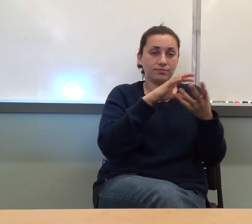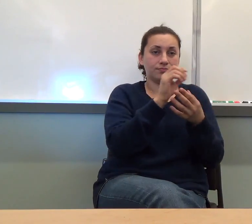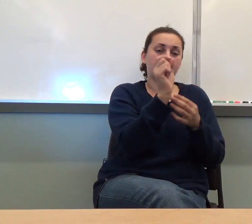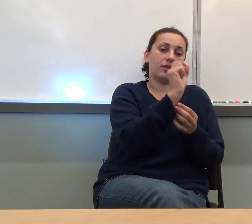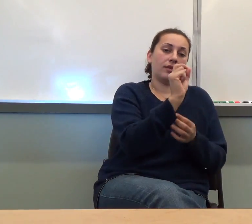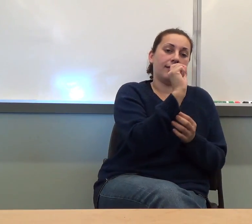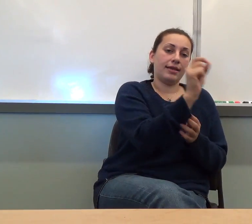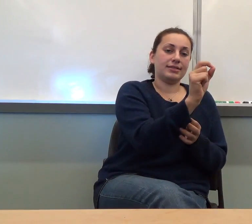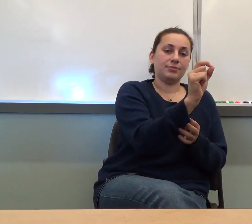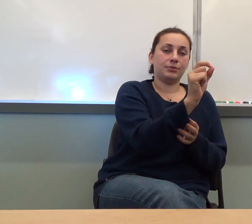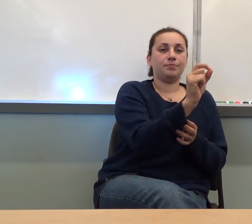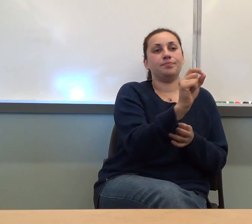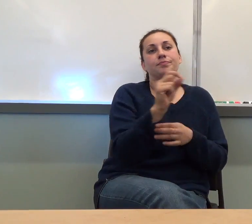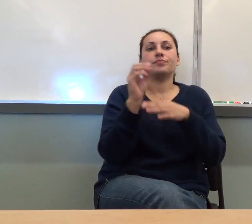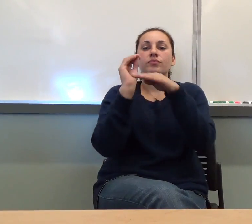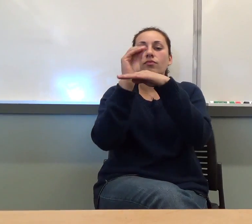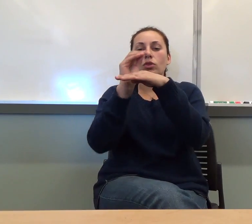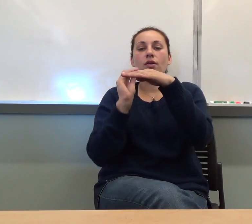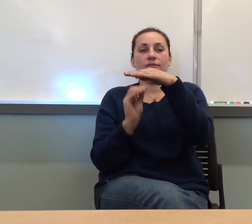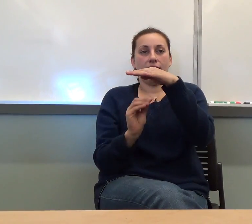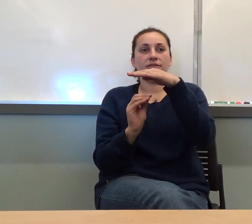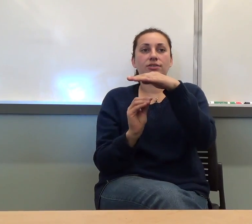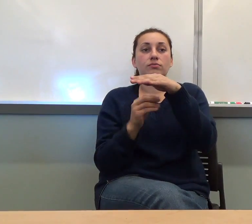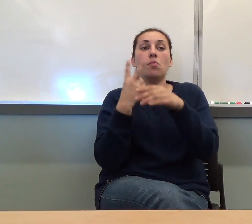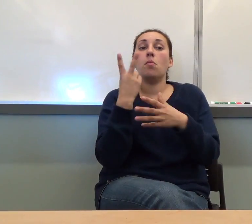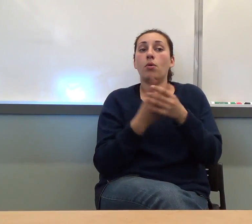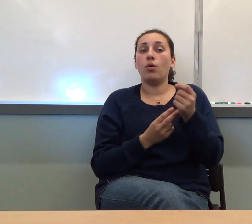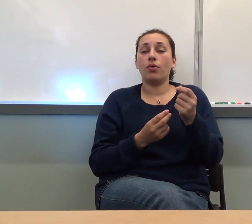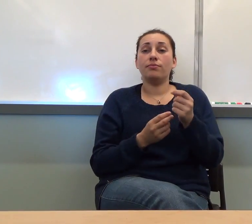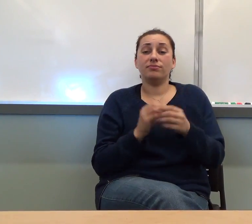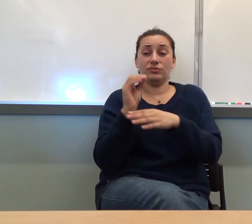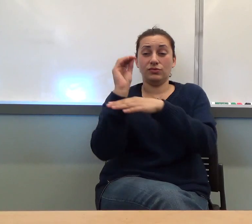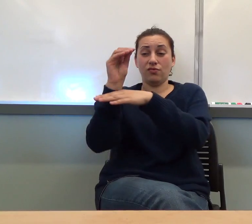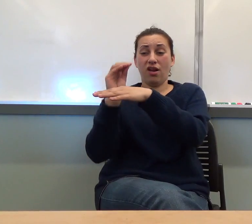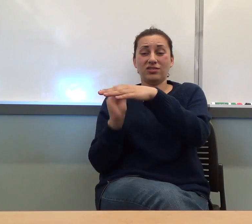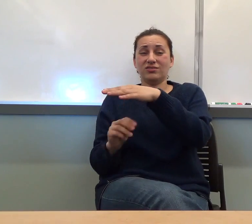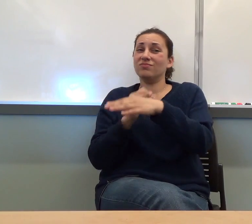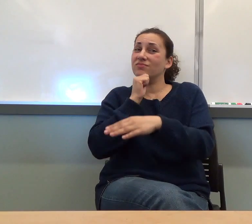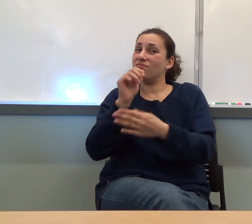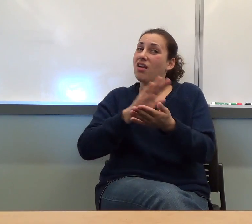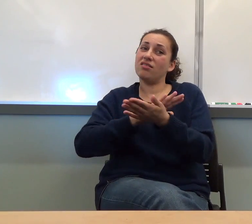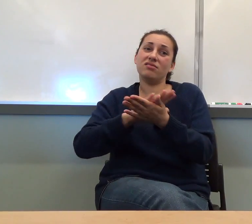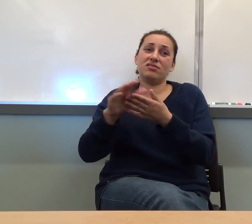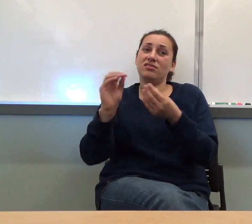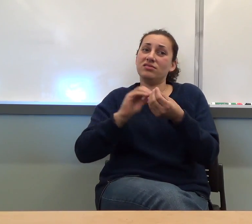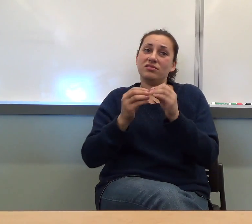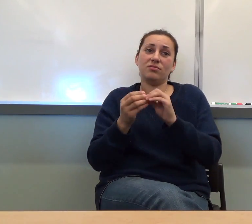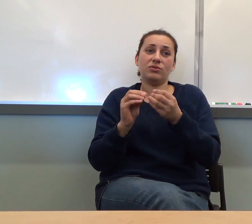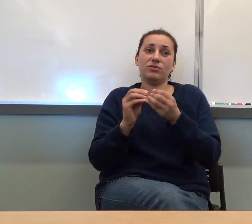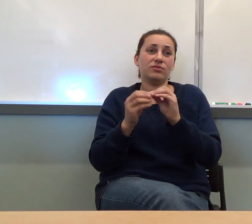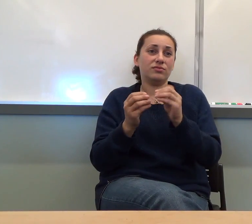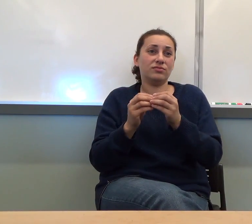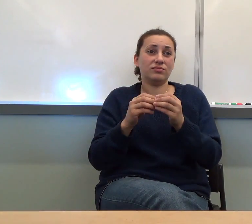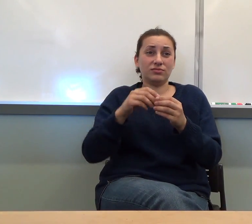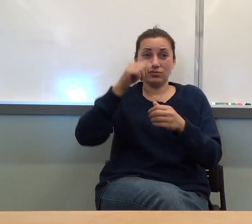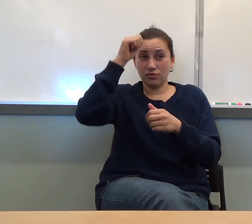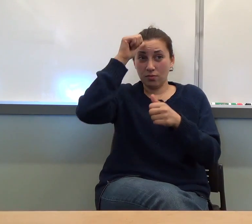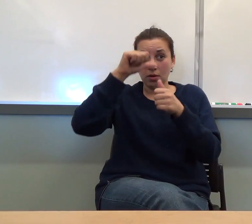And even though it doesn't look like it right off the bat, that fraction is not a nice one. It's expressed as division